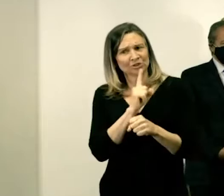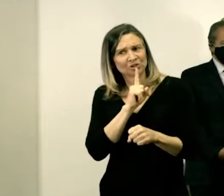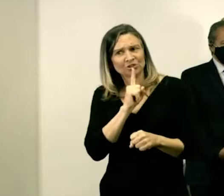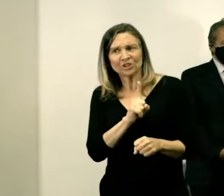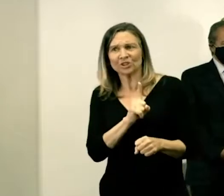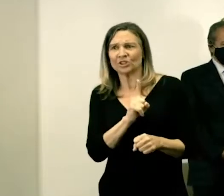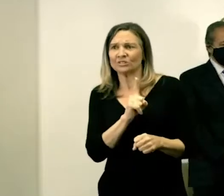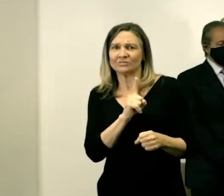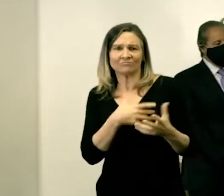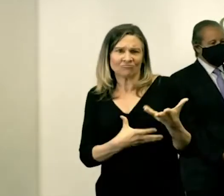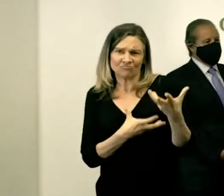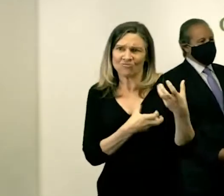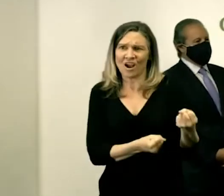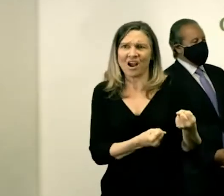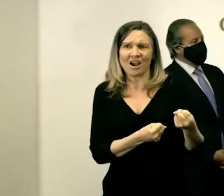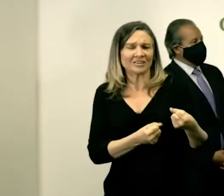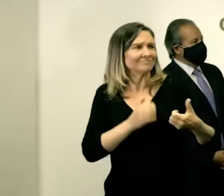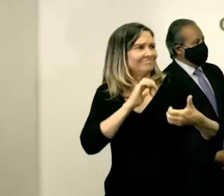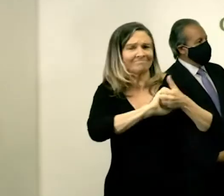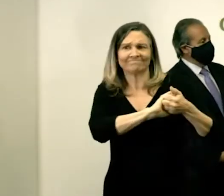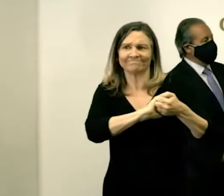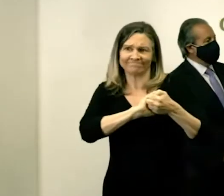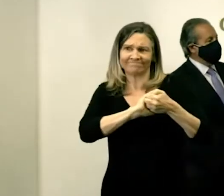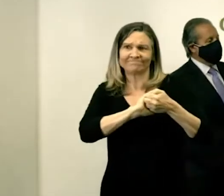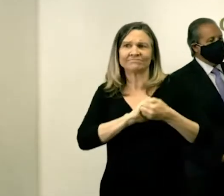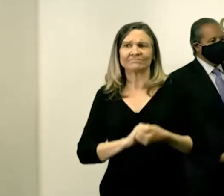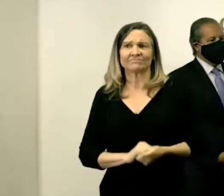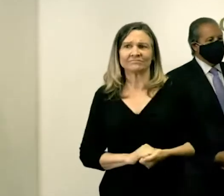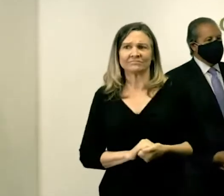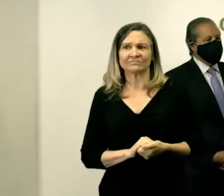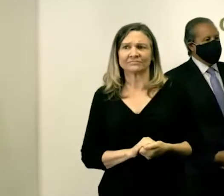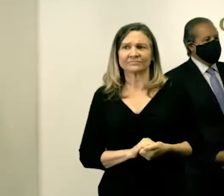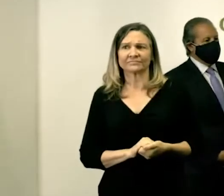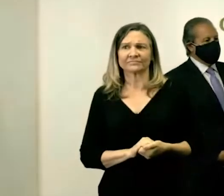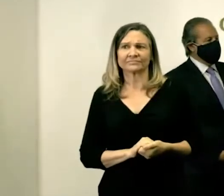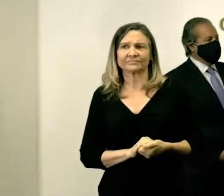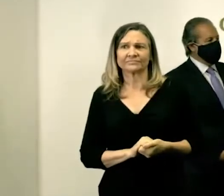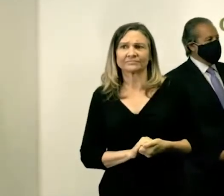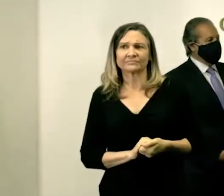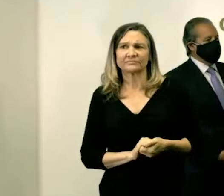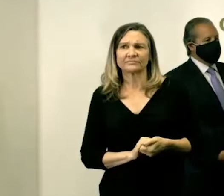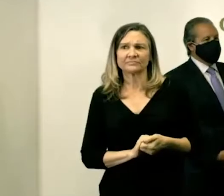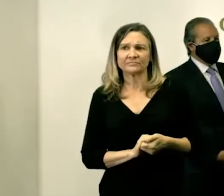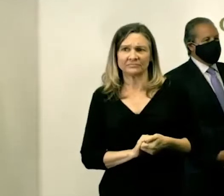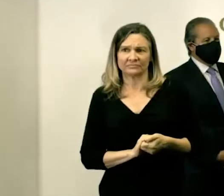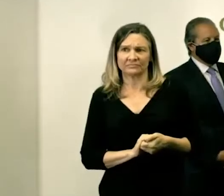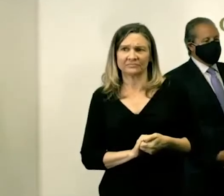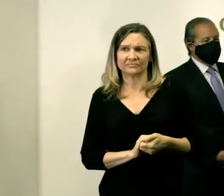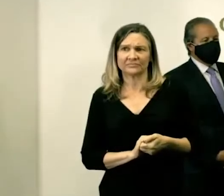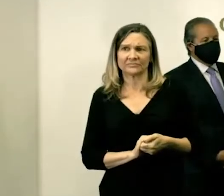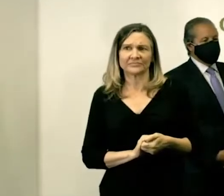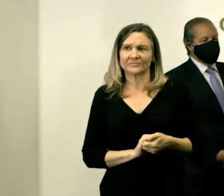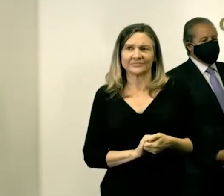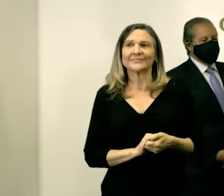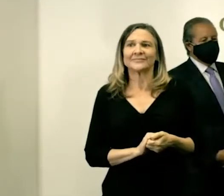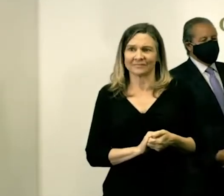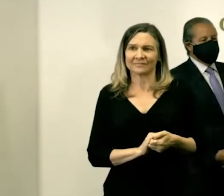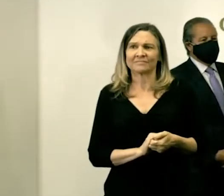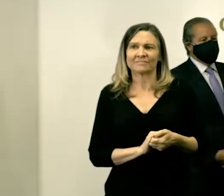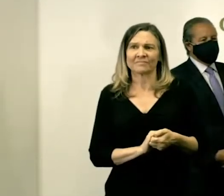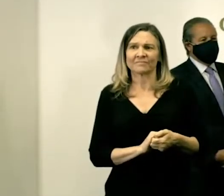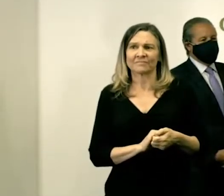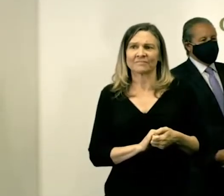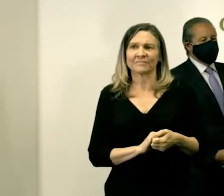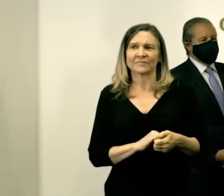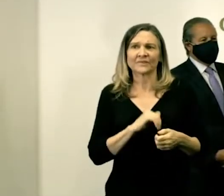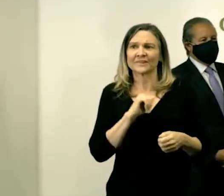us as being partners with you in this. It's not a sprint, it's a marathon. And we know what's going to follow the public health crisis